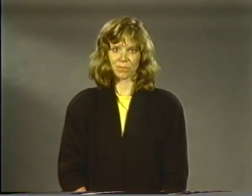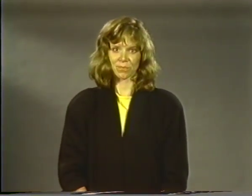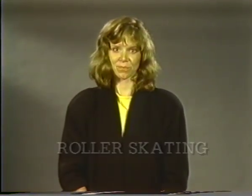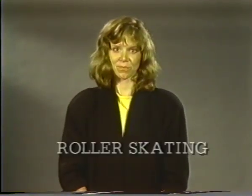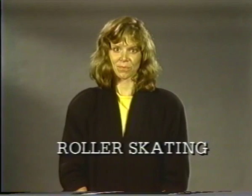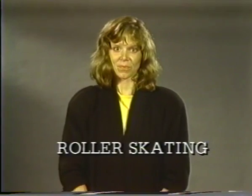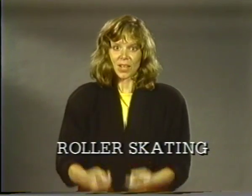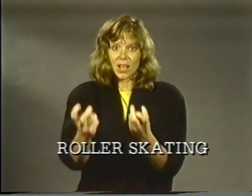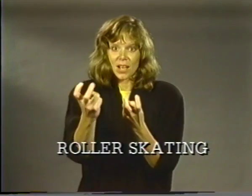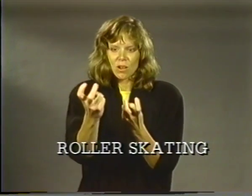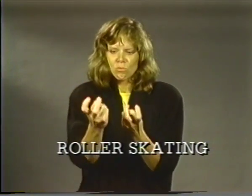Roller skating,